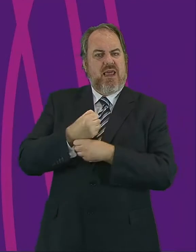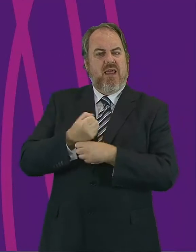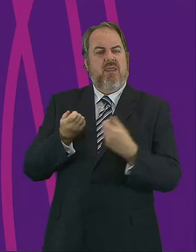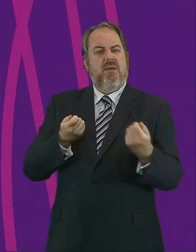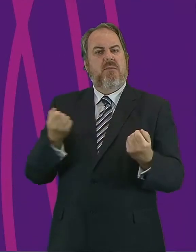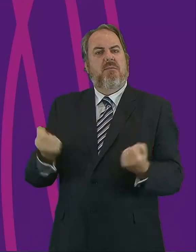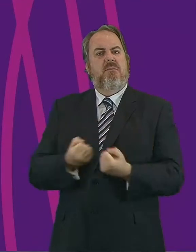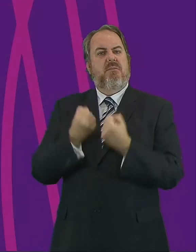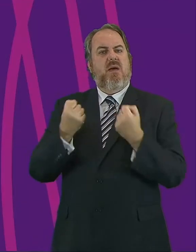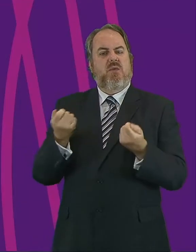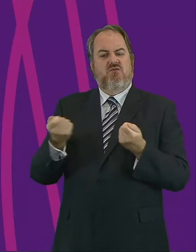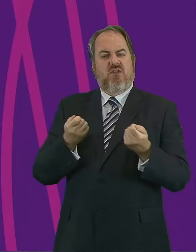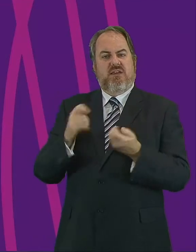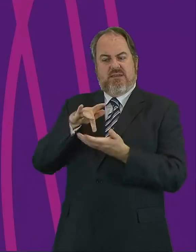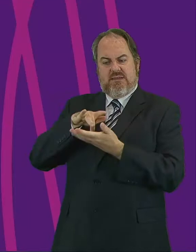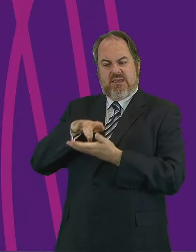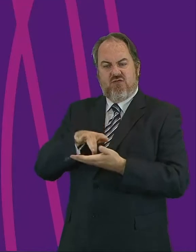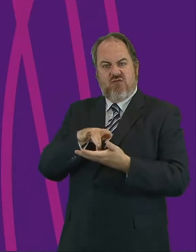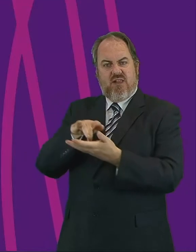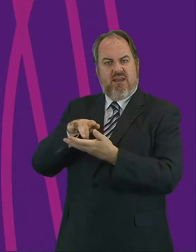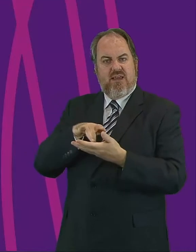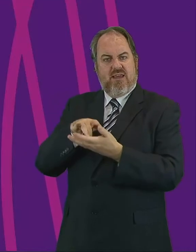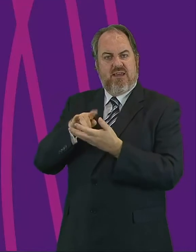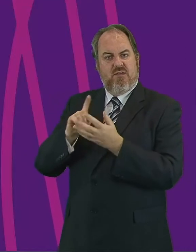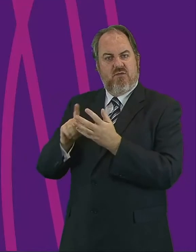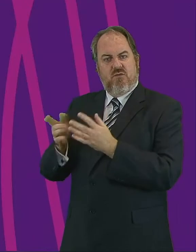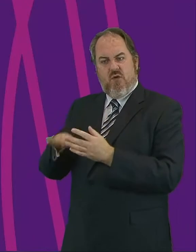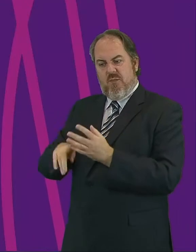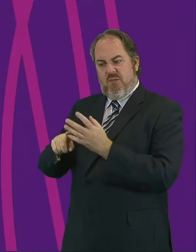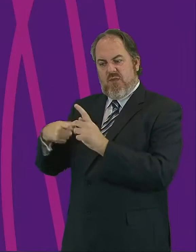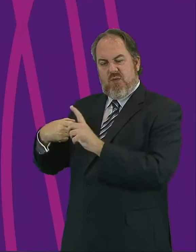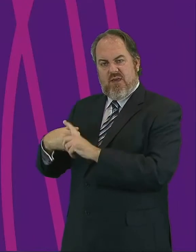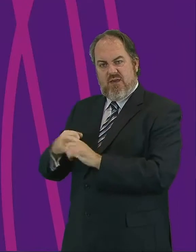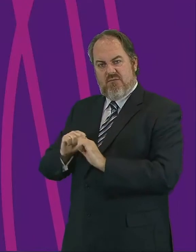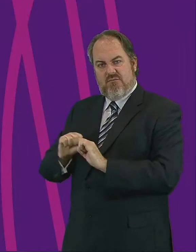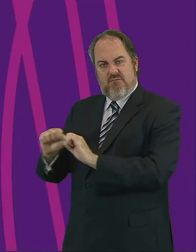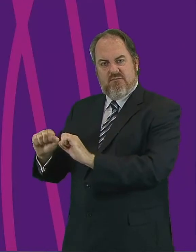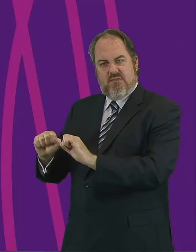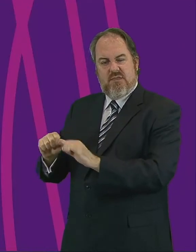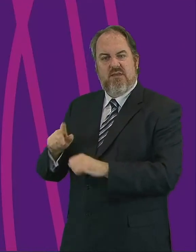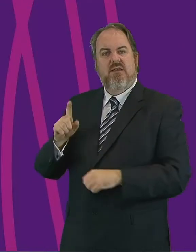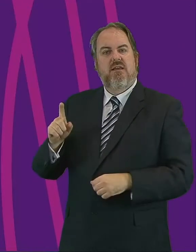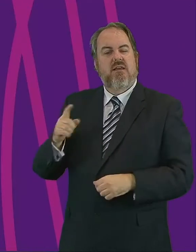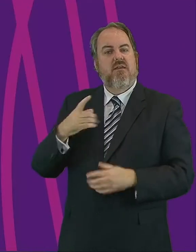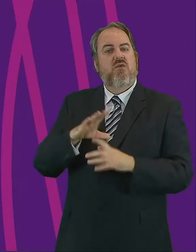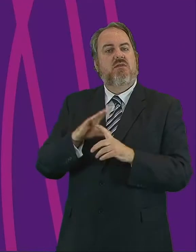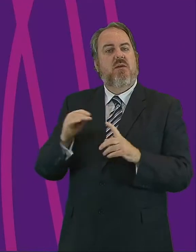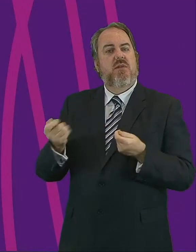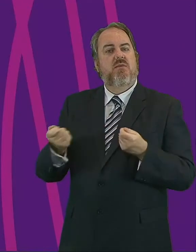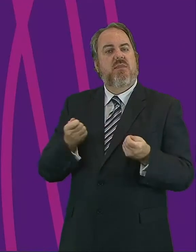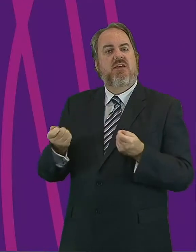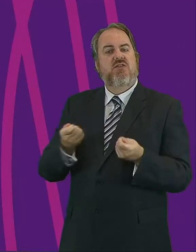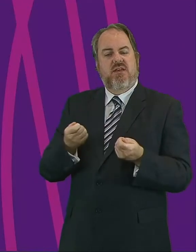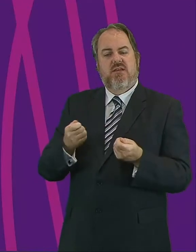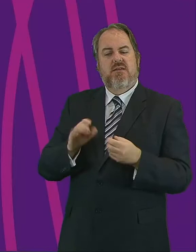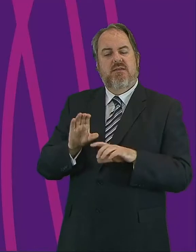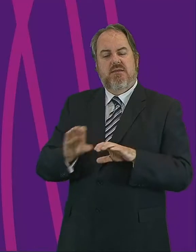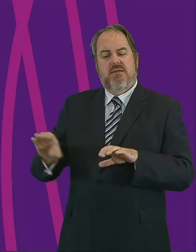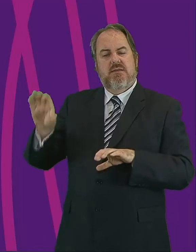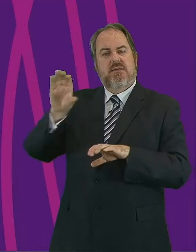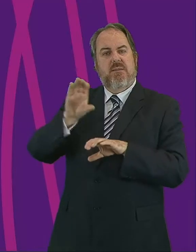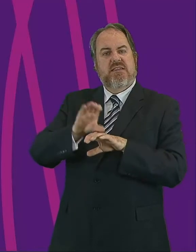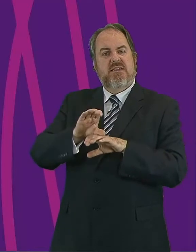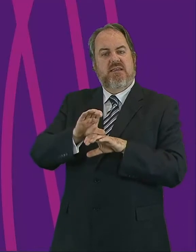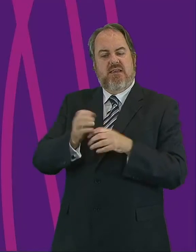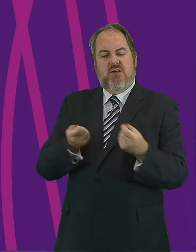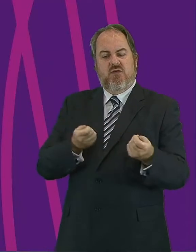Most notably and explicitly, the paper sets out its plans to reserve the subsidy control regime. It makes clear that devolved administrations